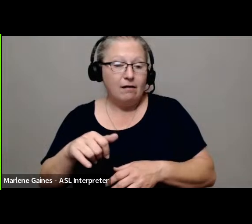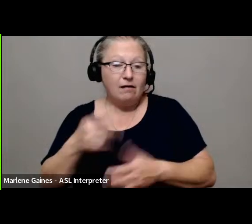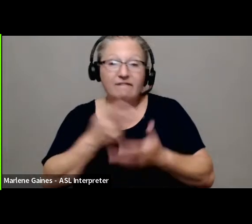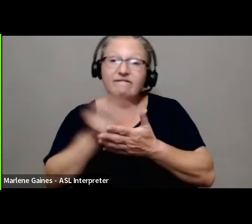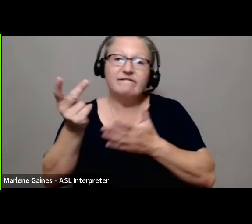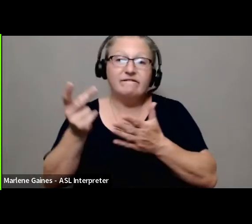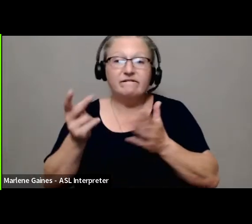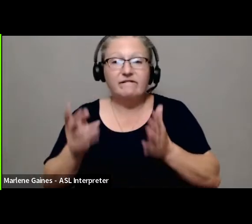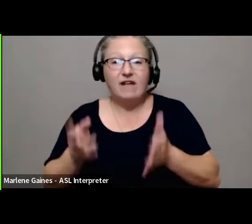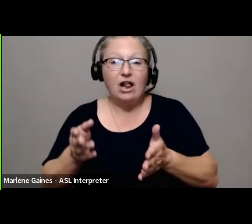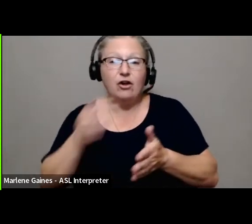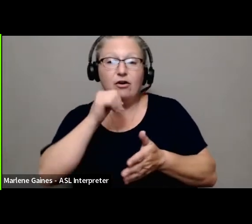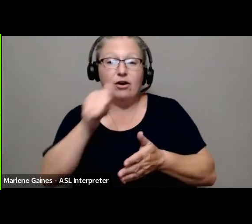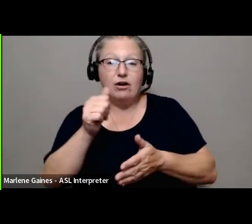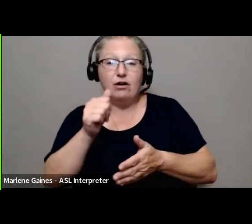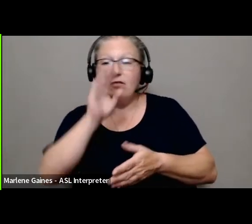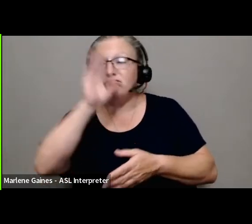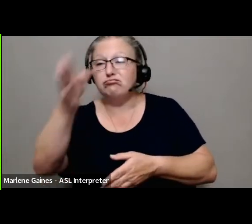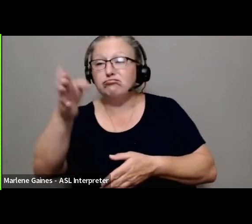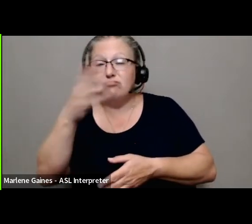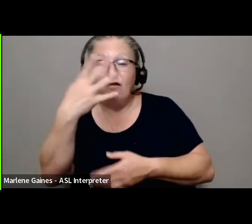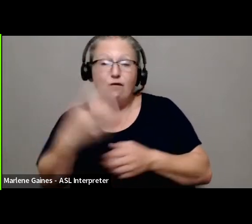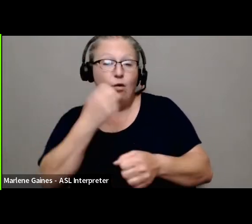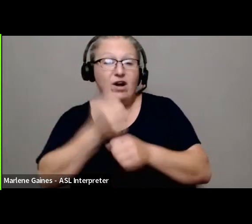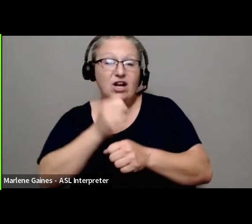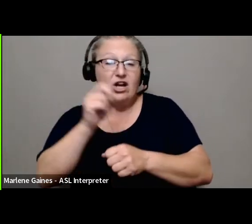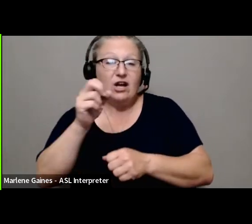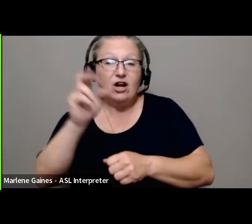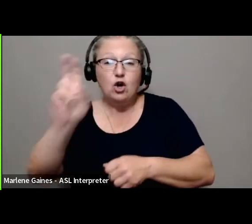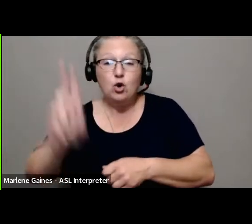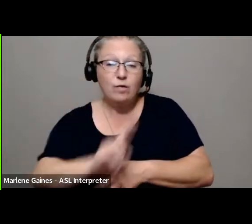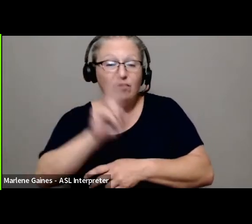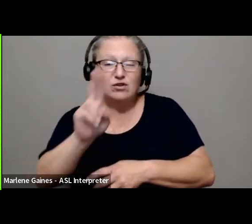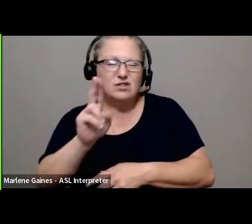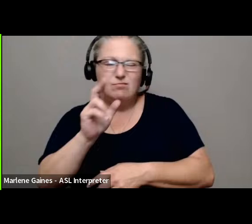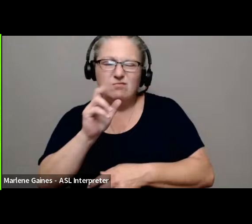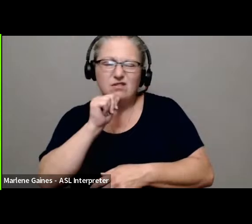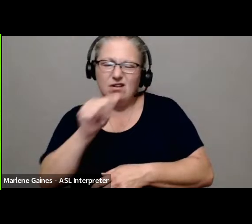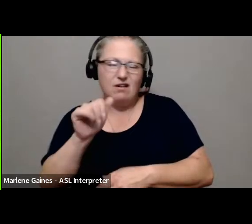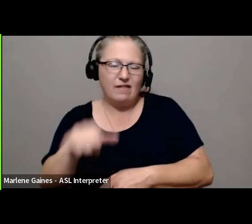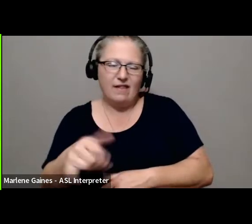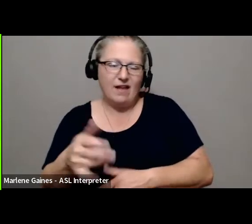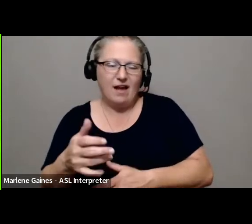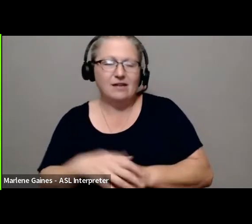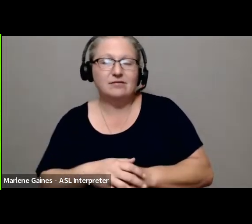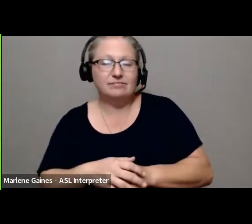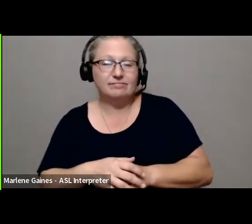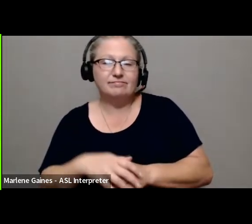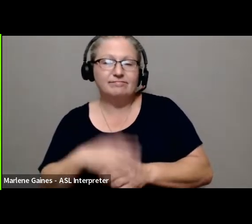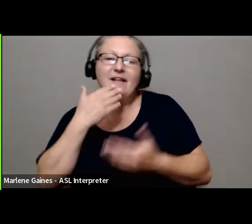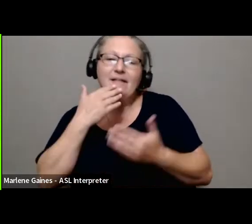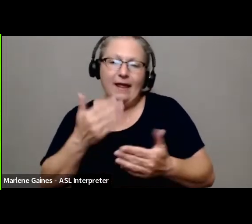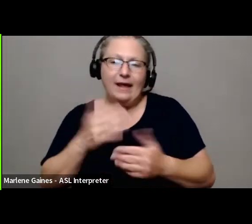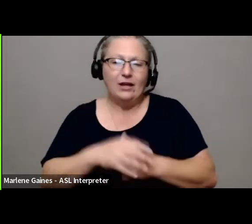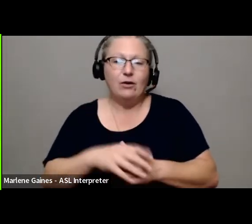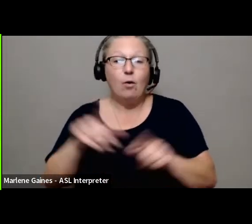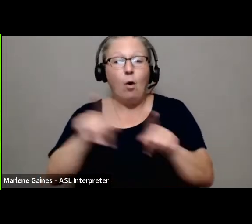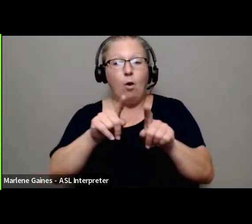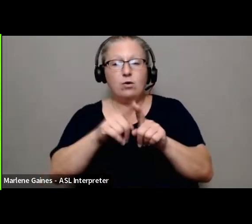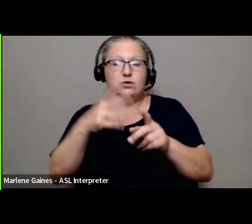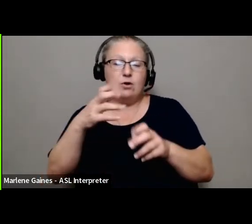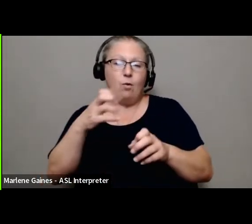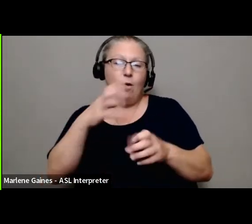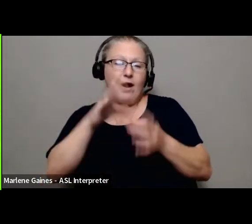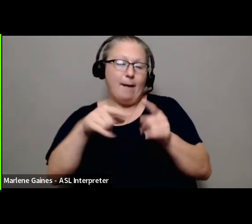you know, not going straight to a 4-year university, but it's not the case. So thank you. I also wanted to comment on the PD